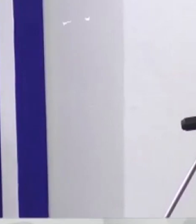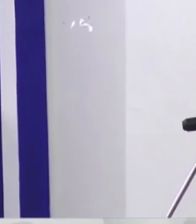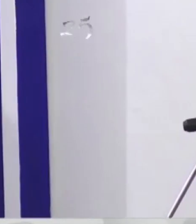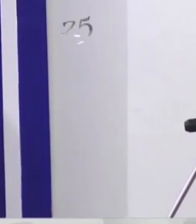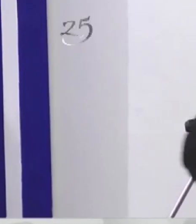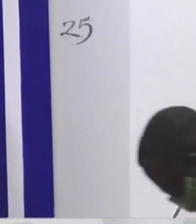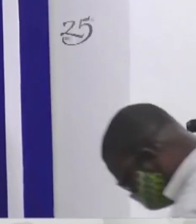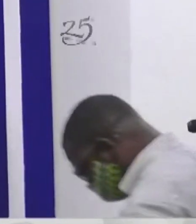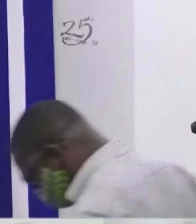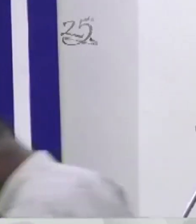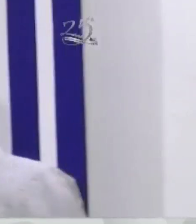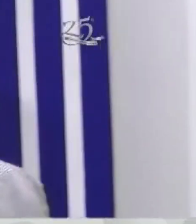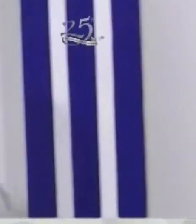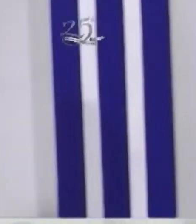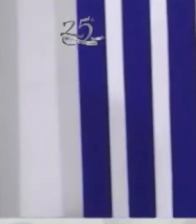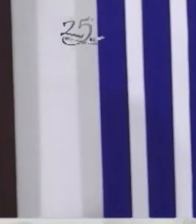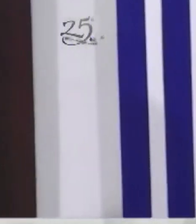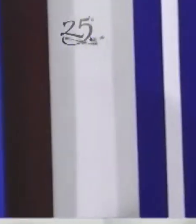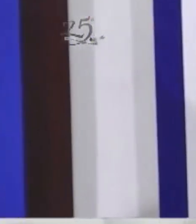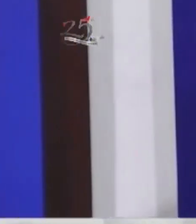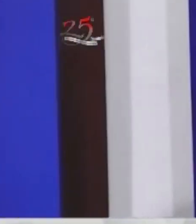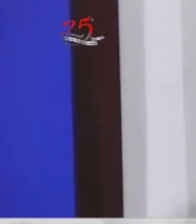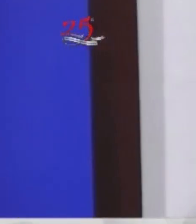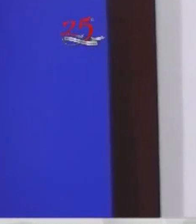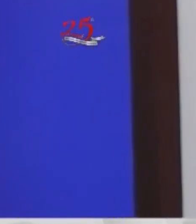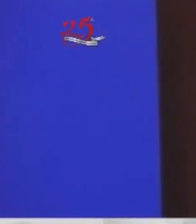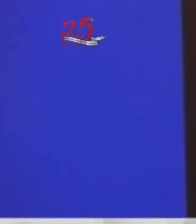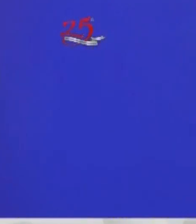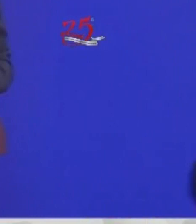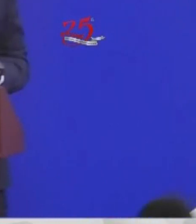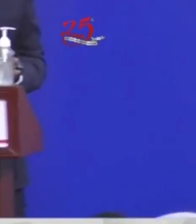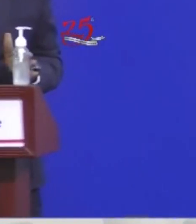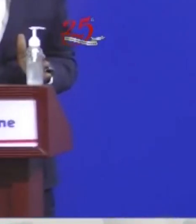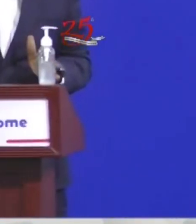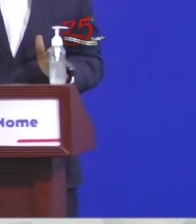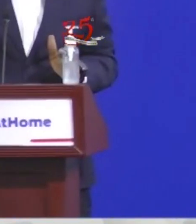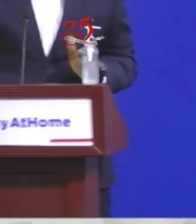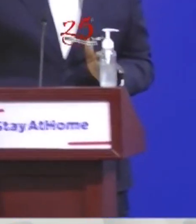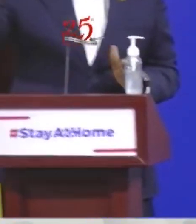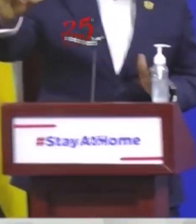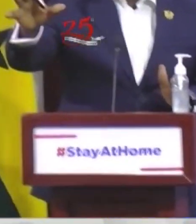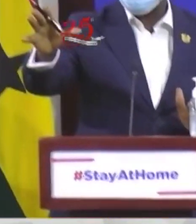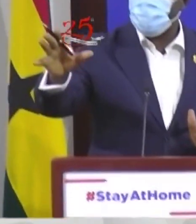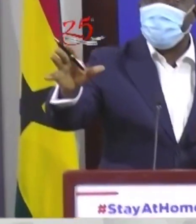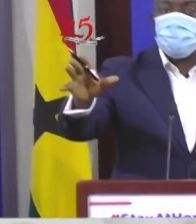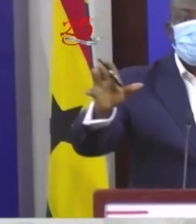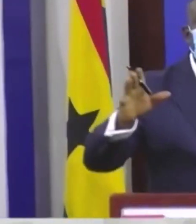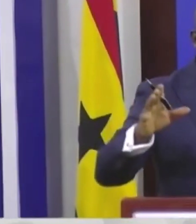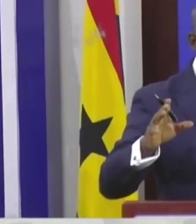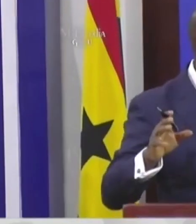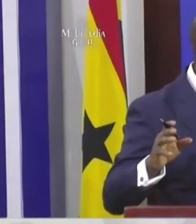sector. Thank you. Colleagues, are these the only questions we have for the morning? Then I move to the press pool platform. Are these the only questions we